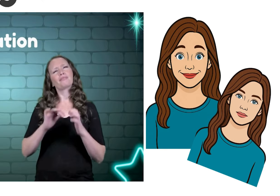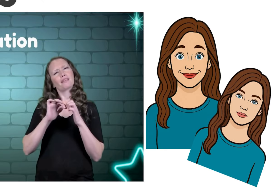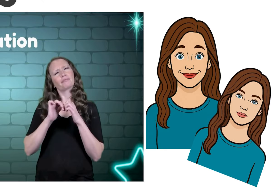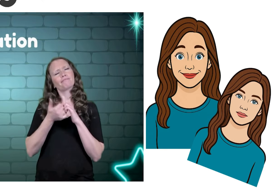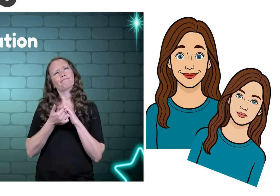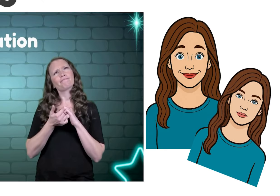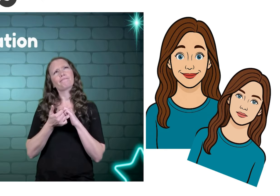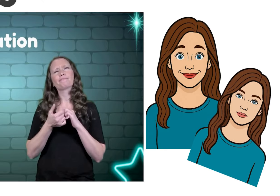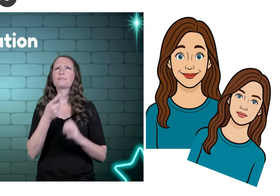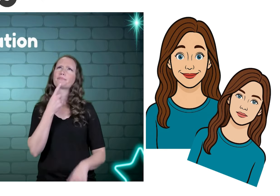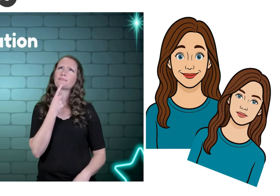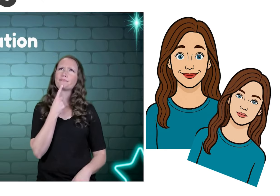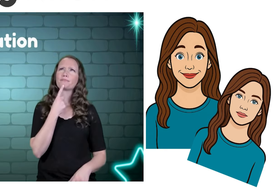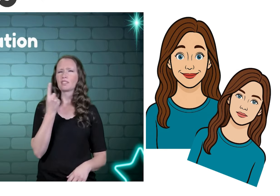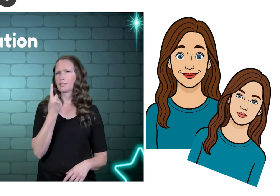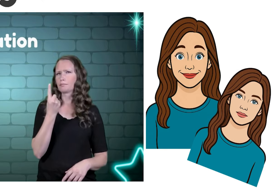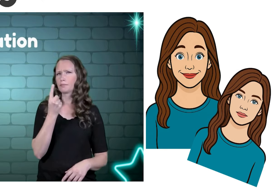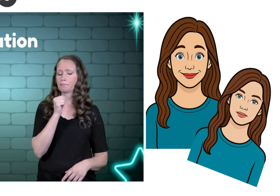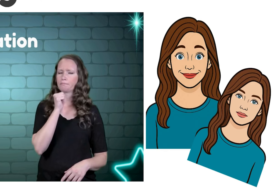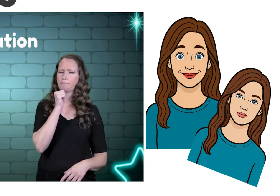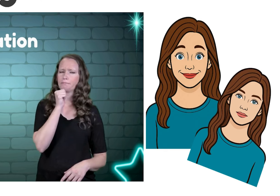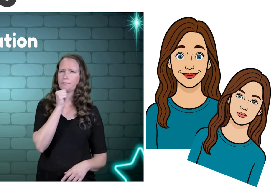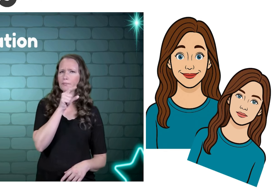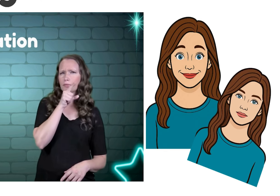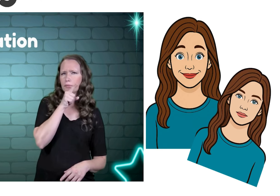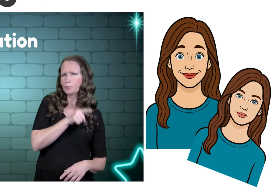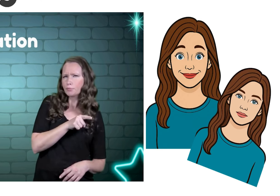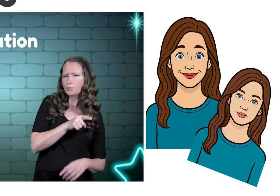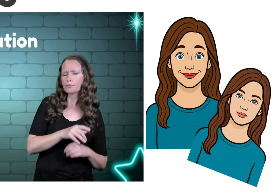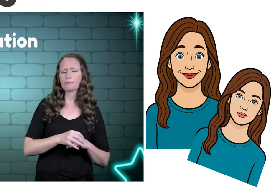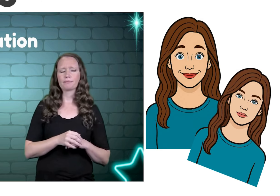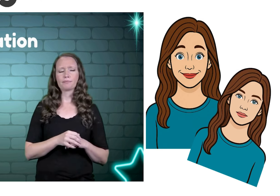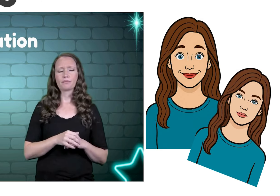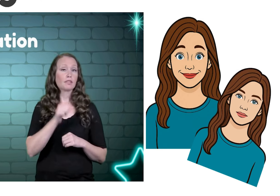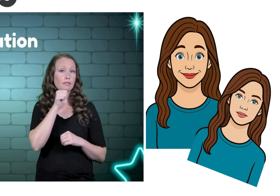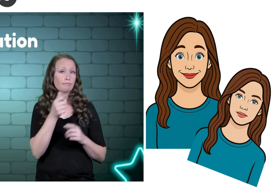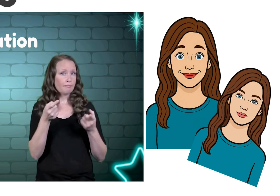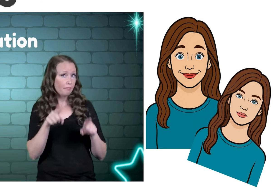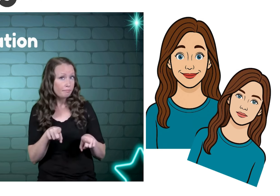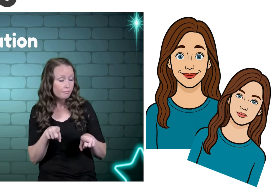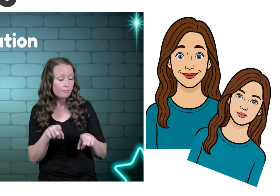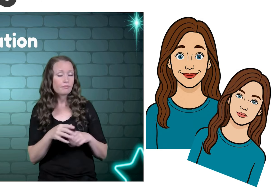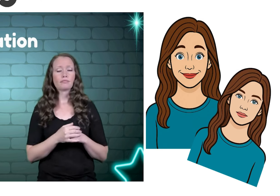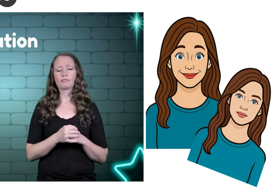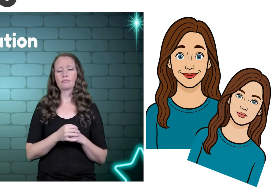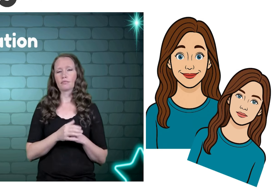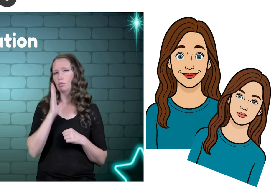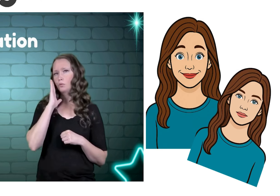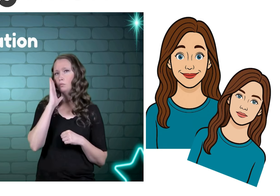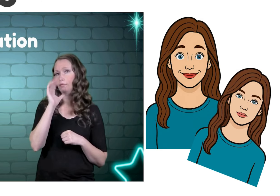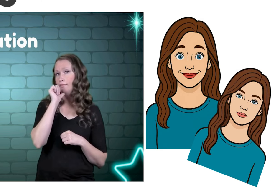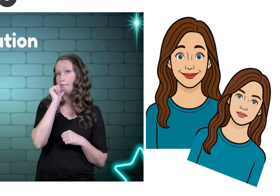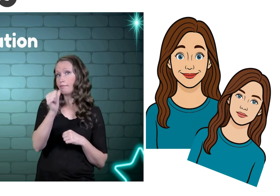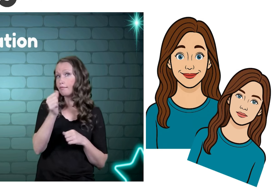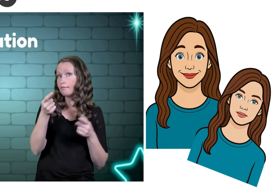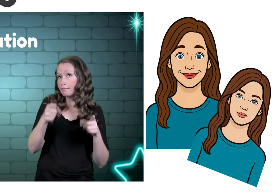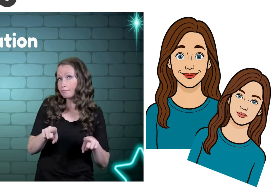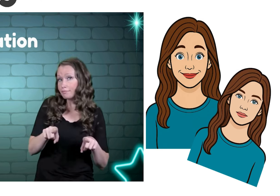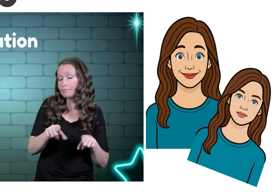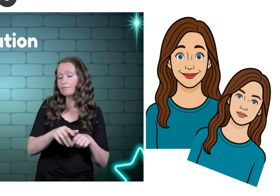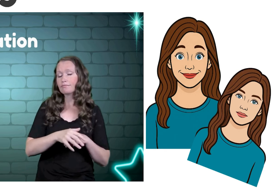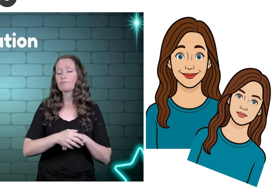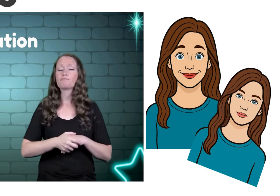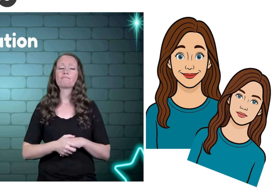Negation is a way to indicate that something is not true, did not happen, will